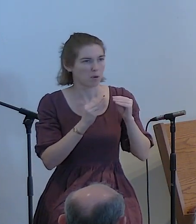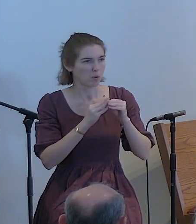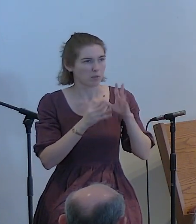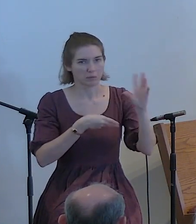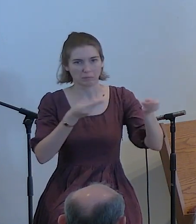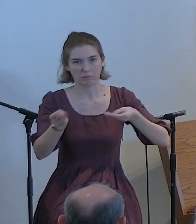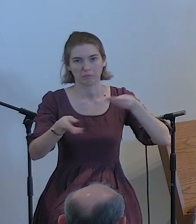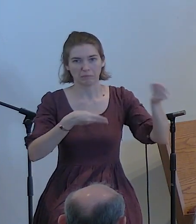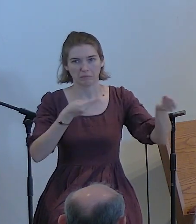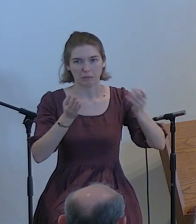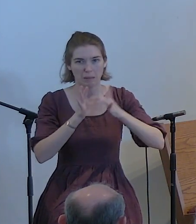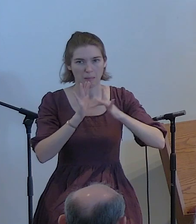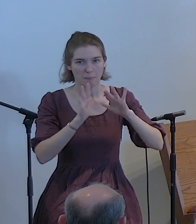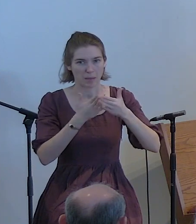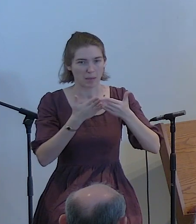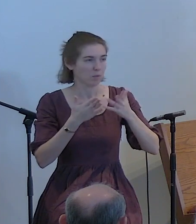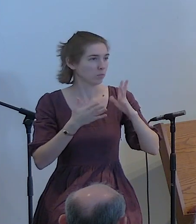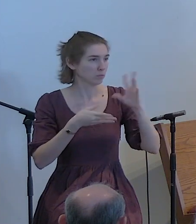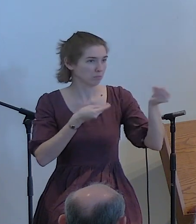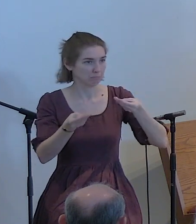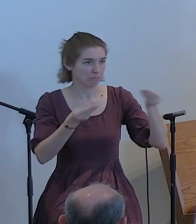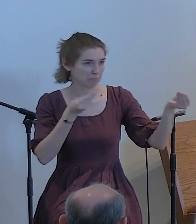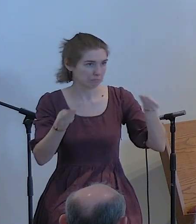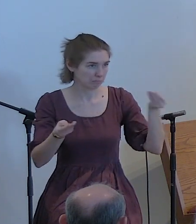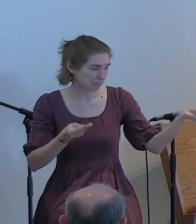out so fast. God is so good.